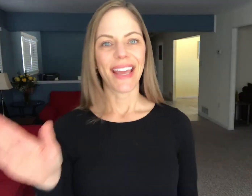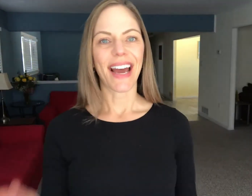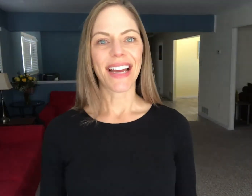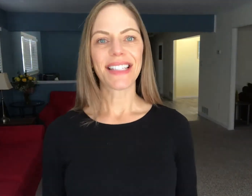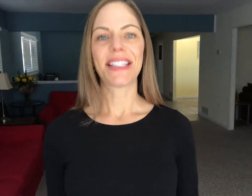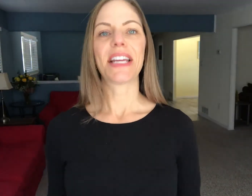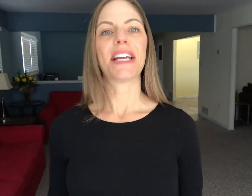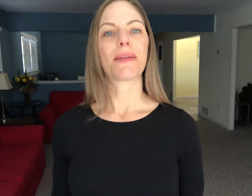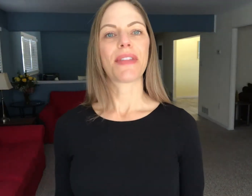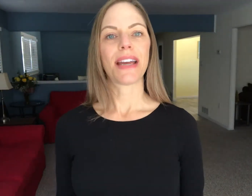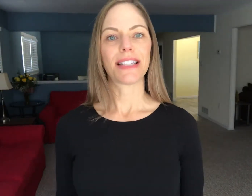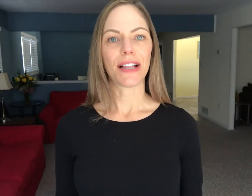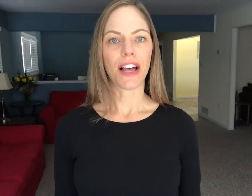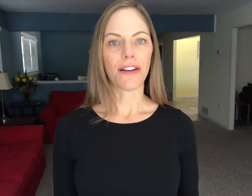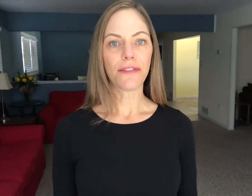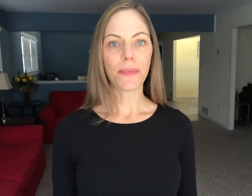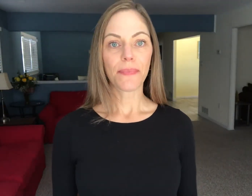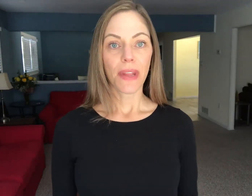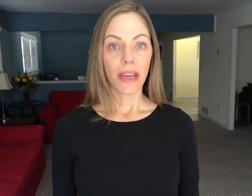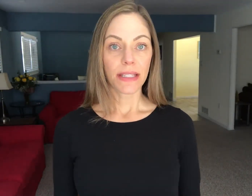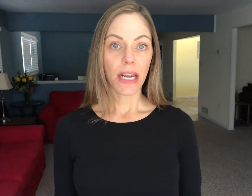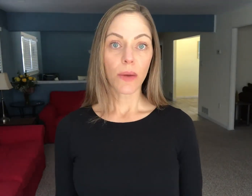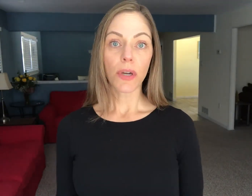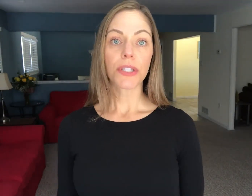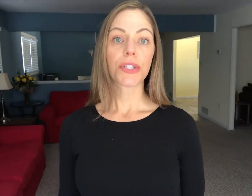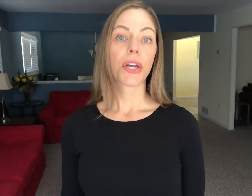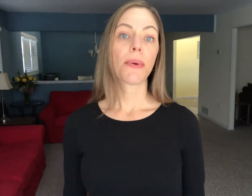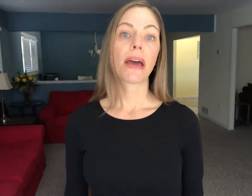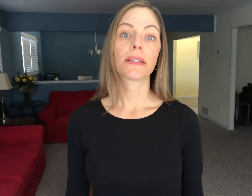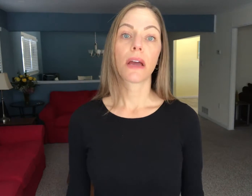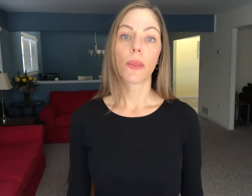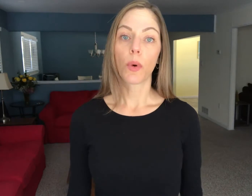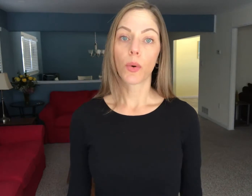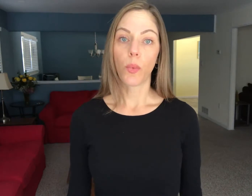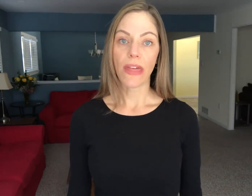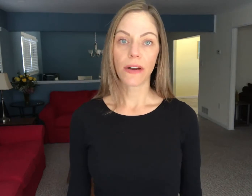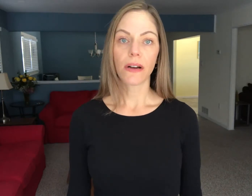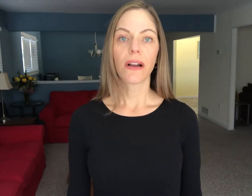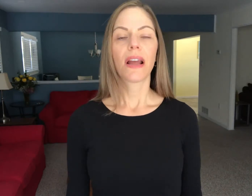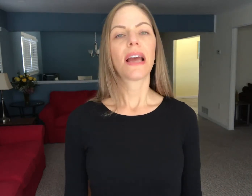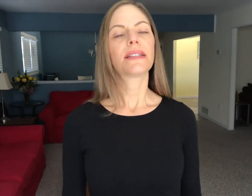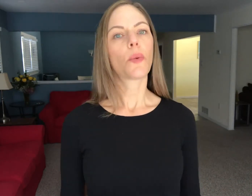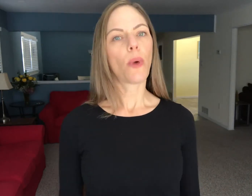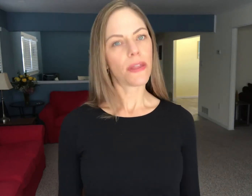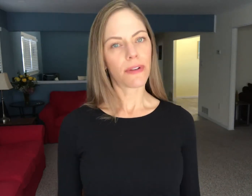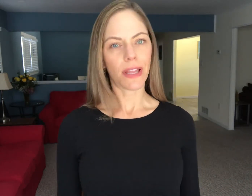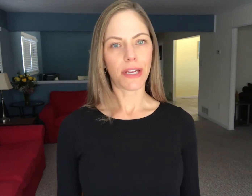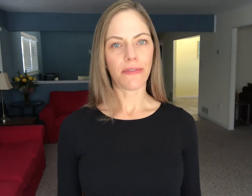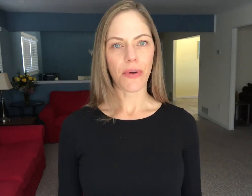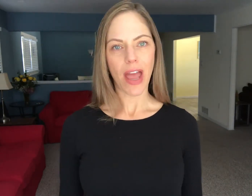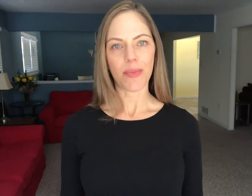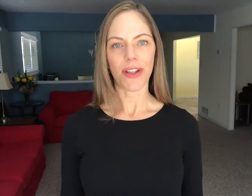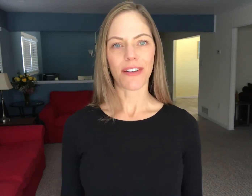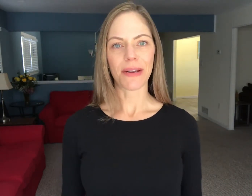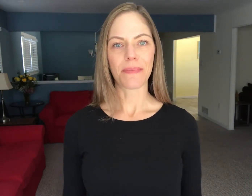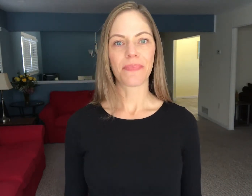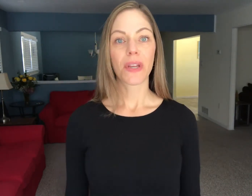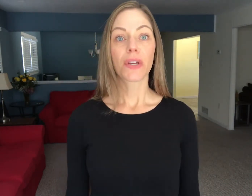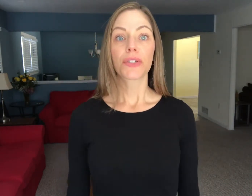Hey guys, Dana here with ASL Love, and today I wanted to show you how to sign the word weather and some weather-related vocabulary. So to